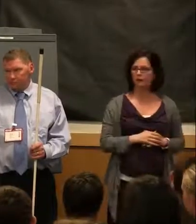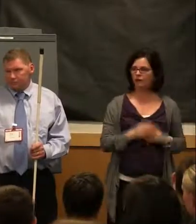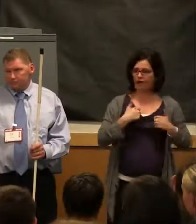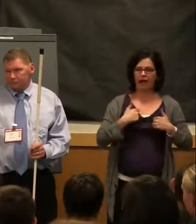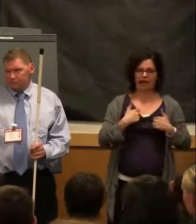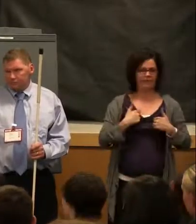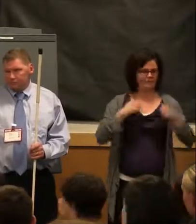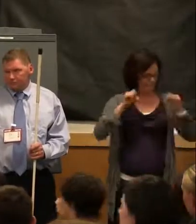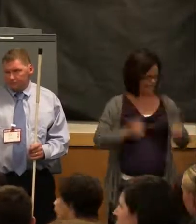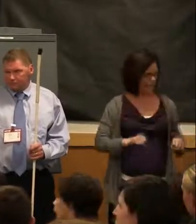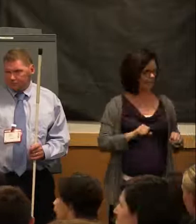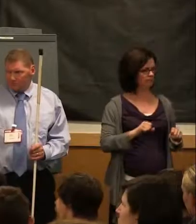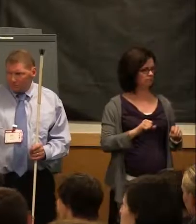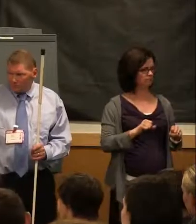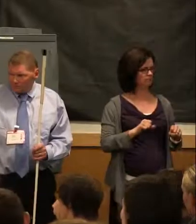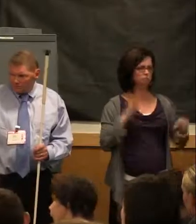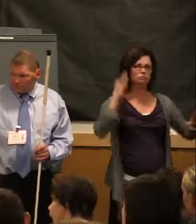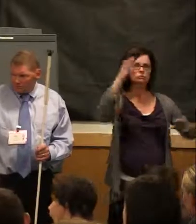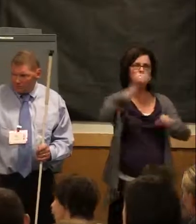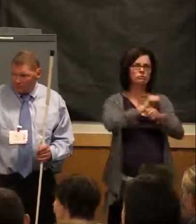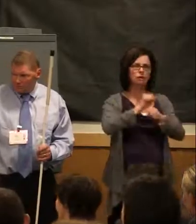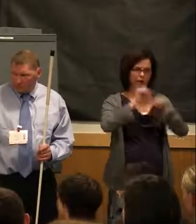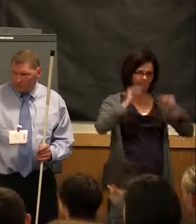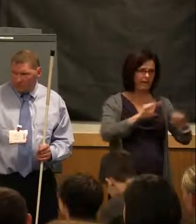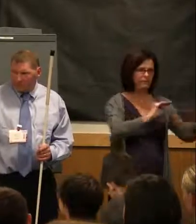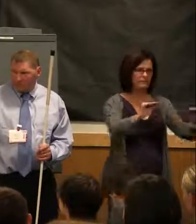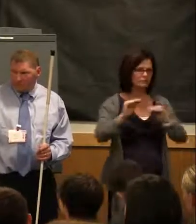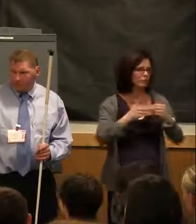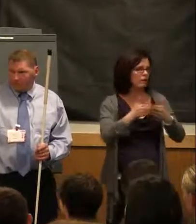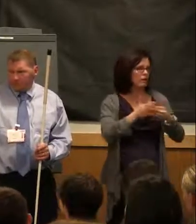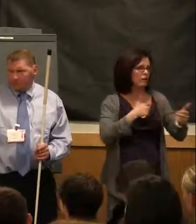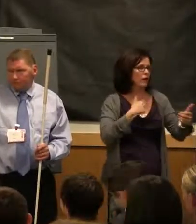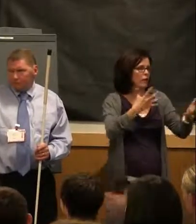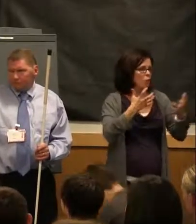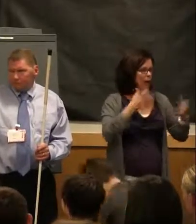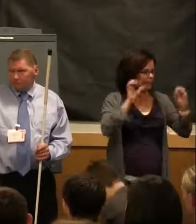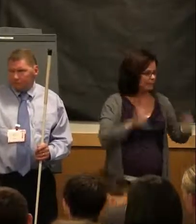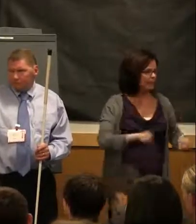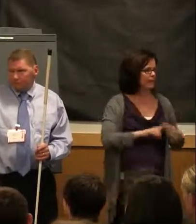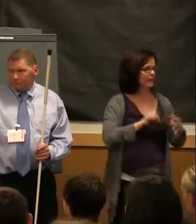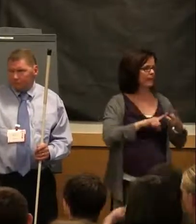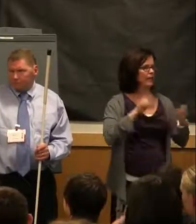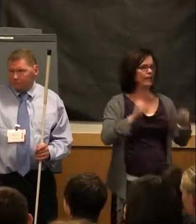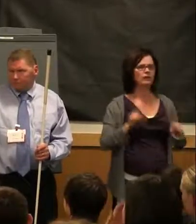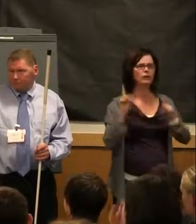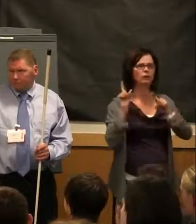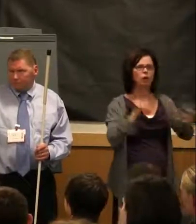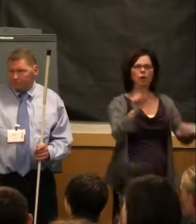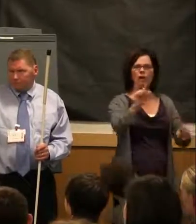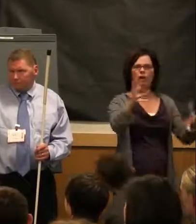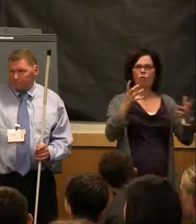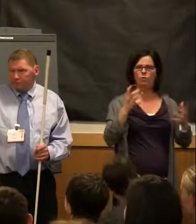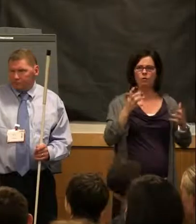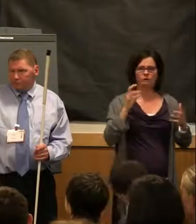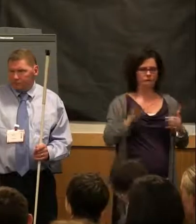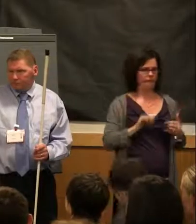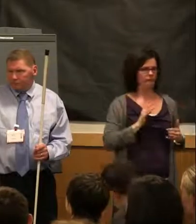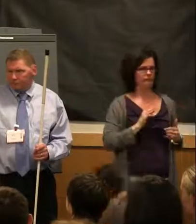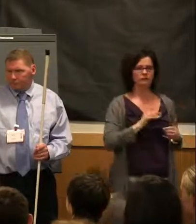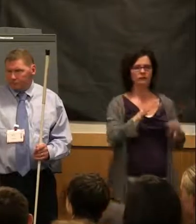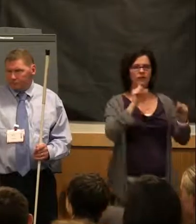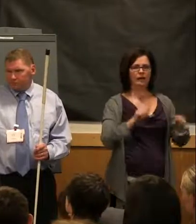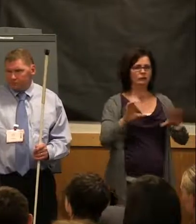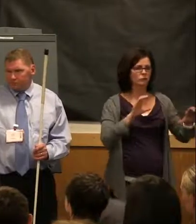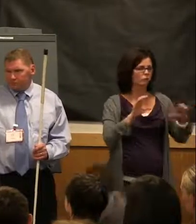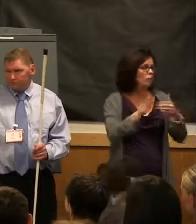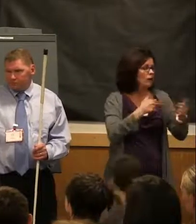that I can go out and teach whatever I want to teach, and not only that, but I can go where I want to go, and I can do whatever I want to